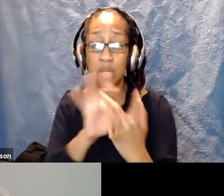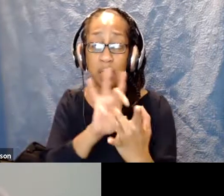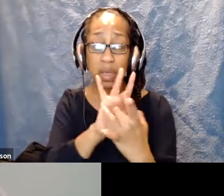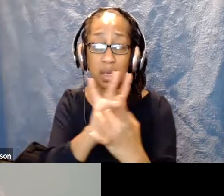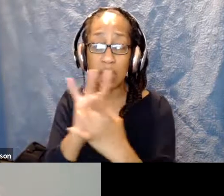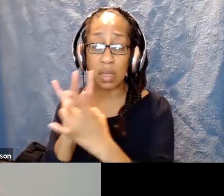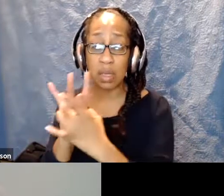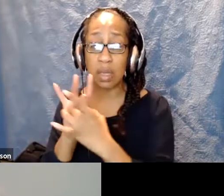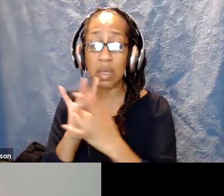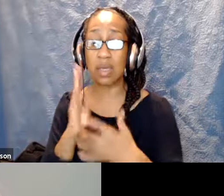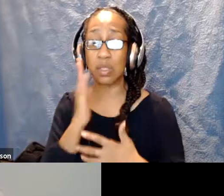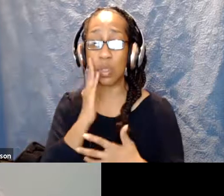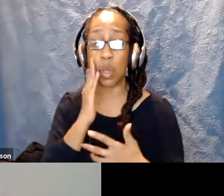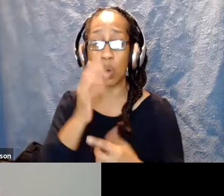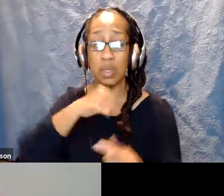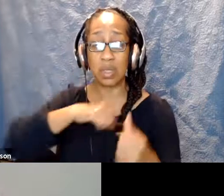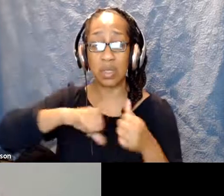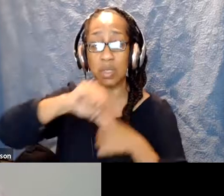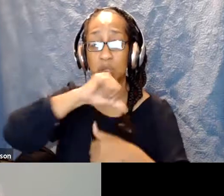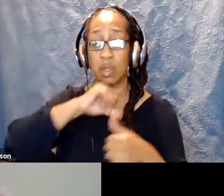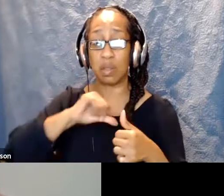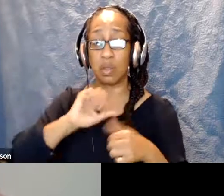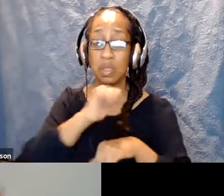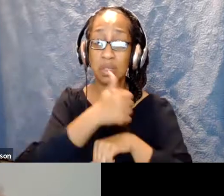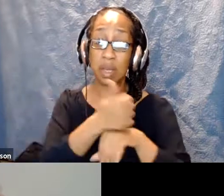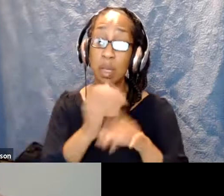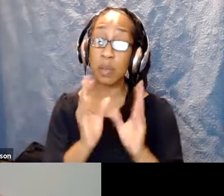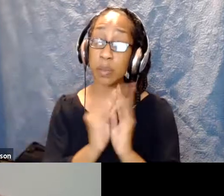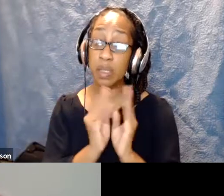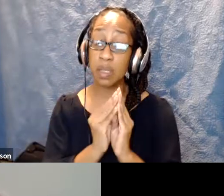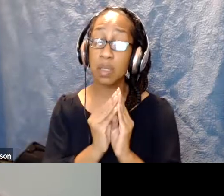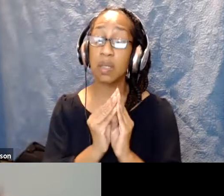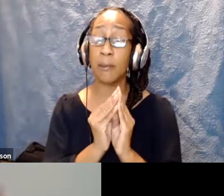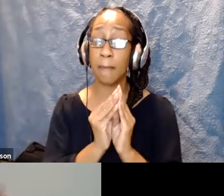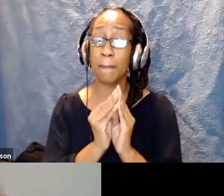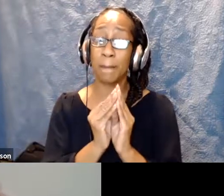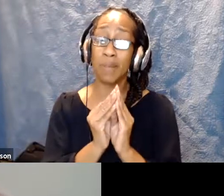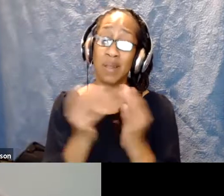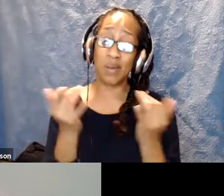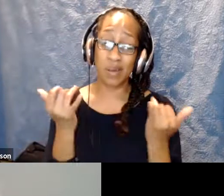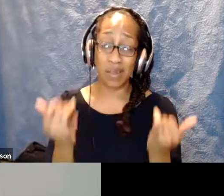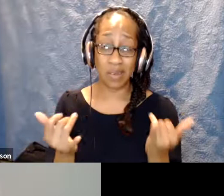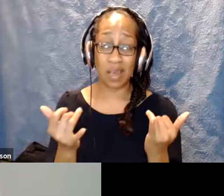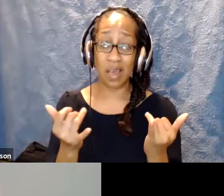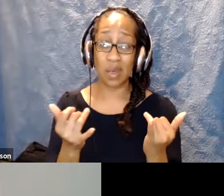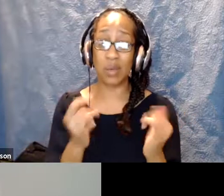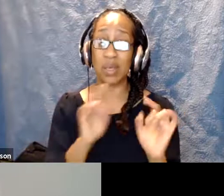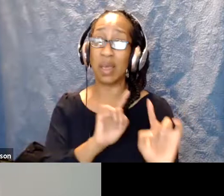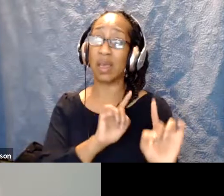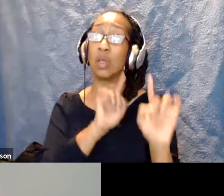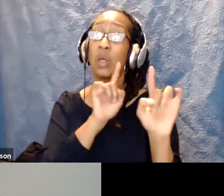other. Take that first step and set up a meeting. And even in this virtual environment, maybe that looks